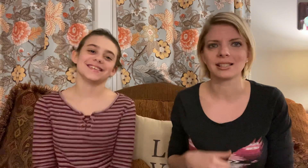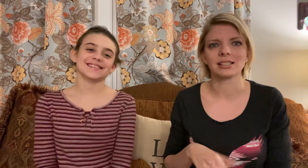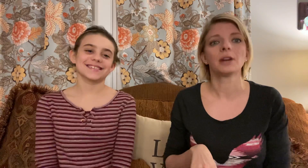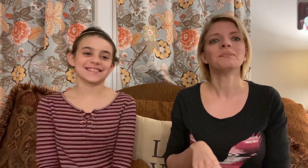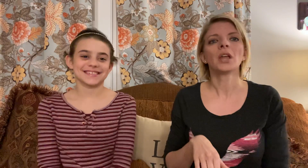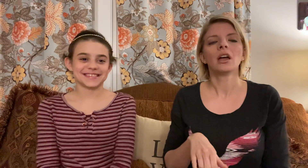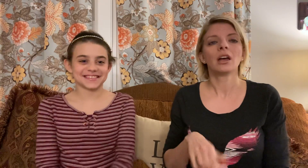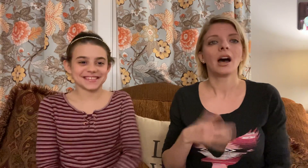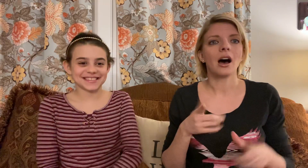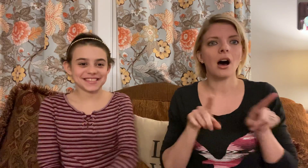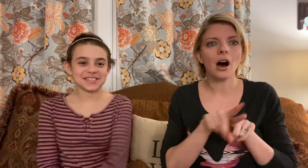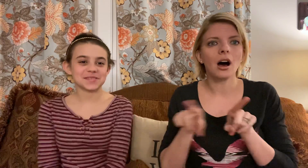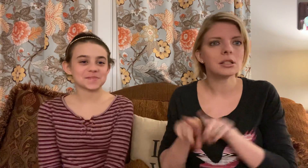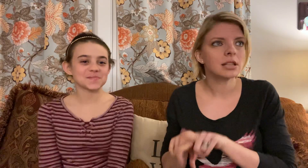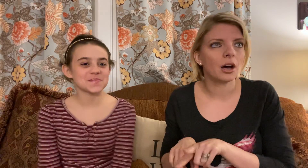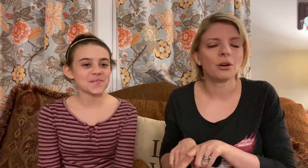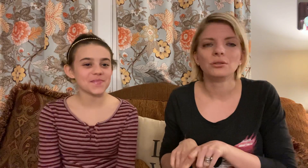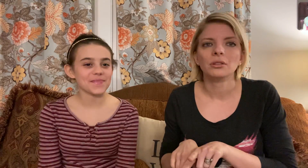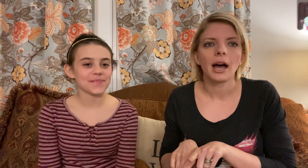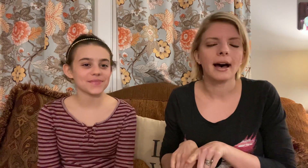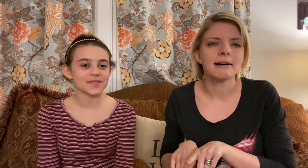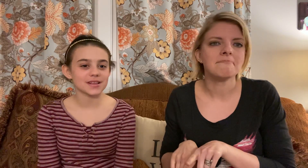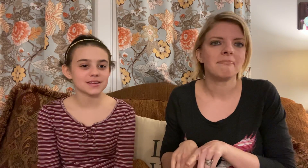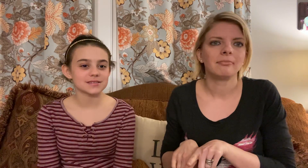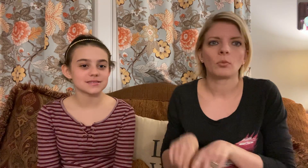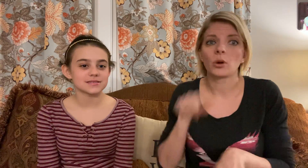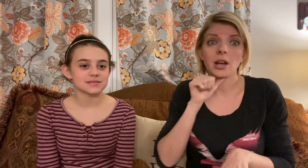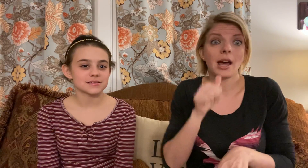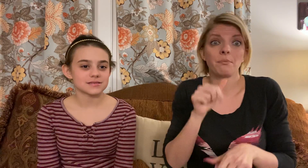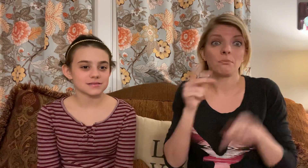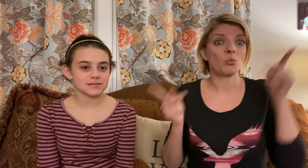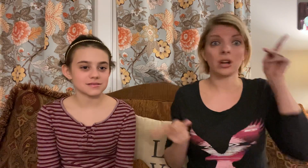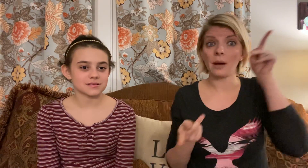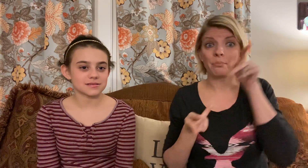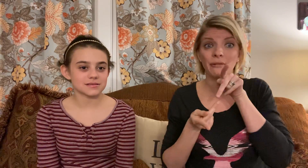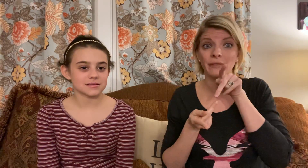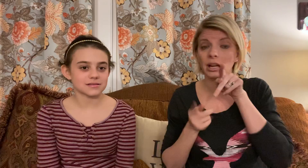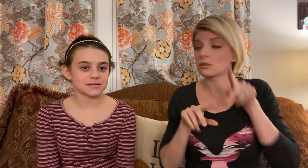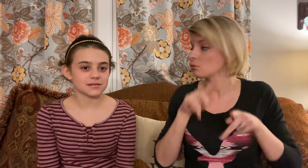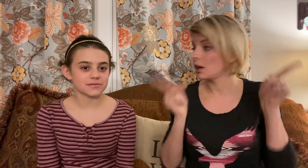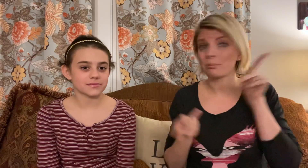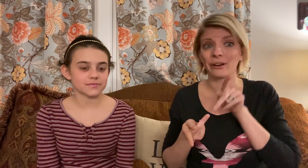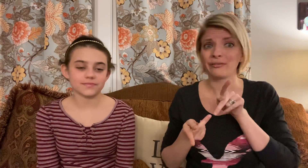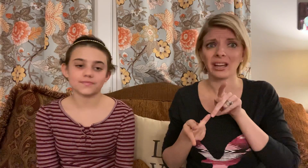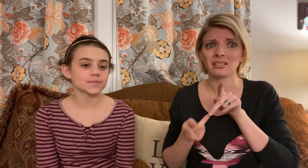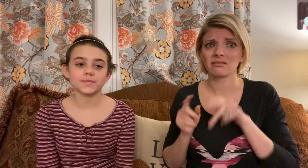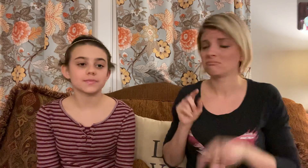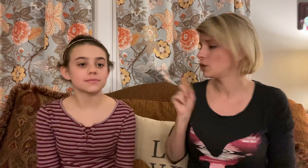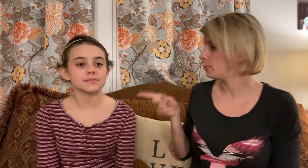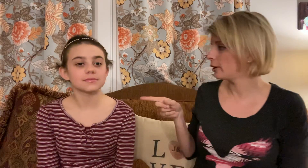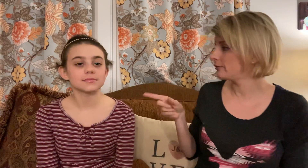easier. Also, we're not perfect. We're not perfect. You